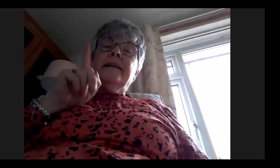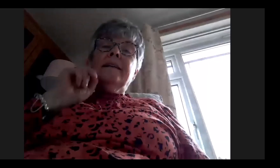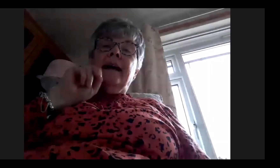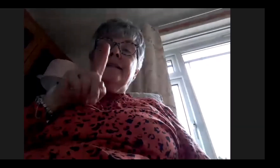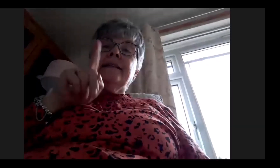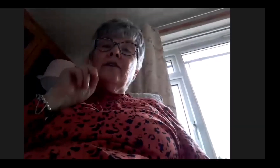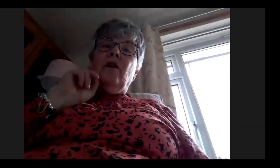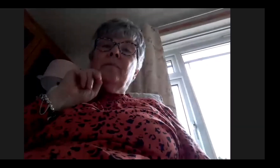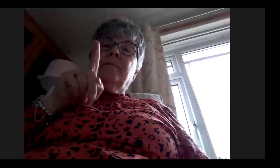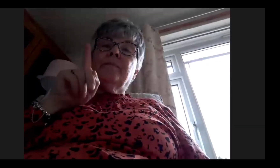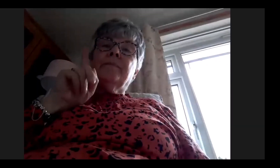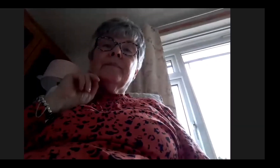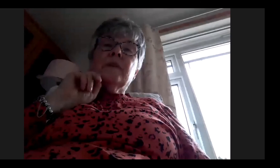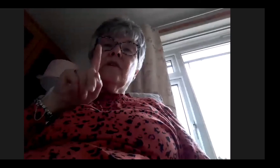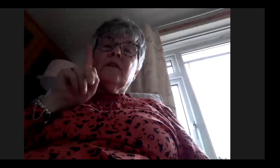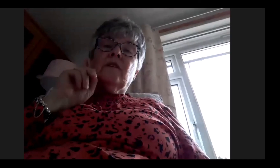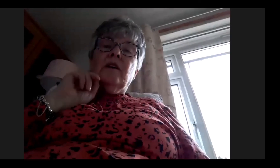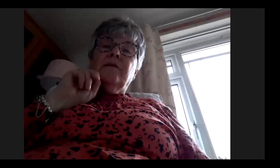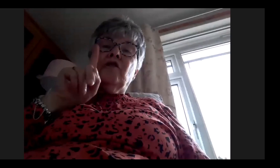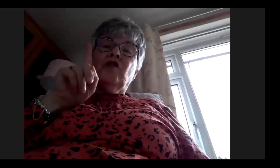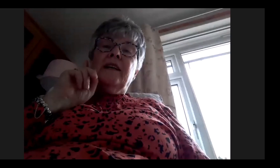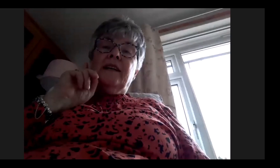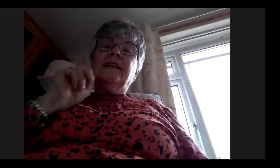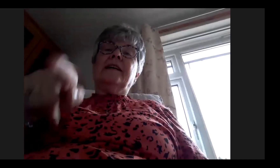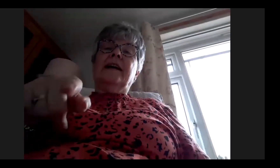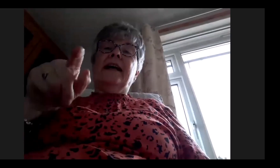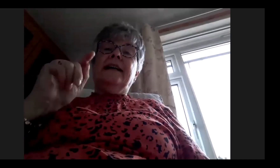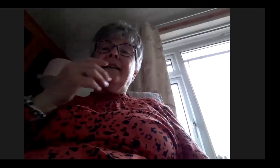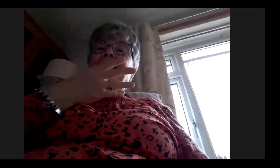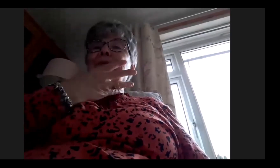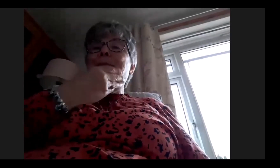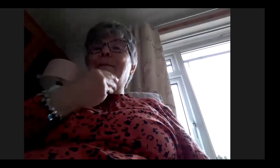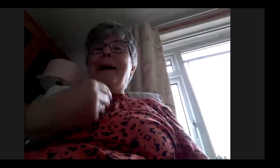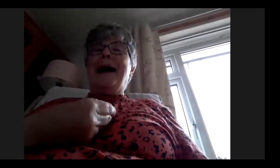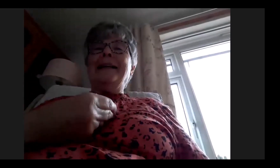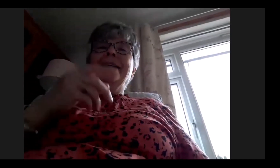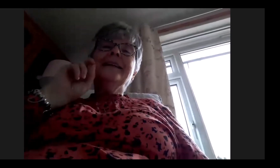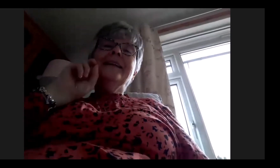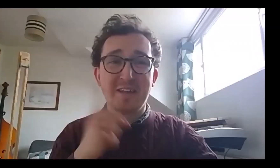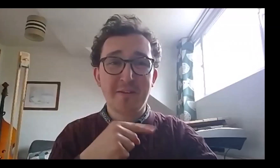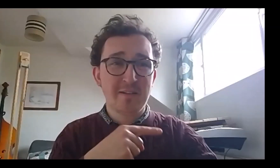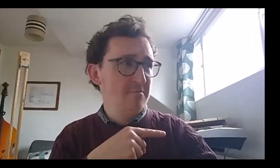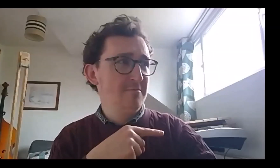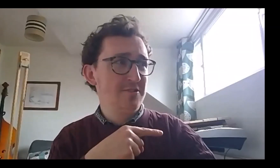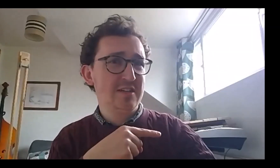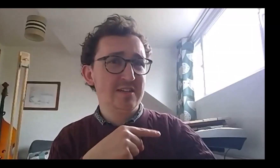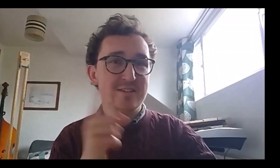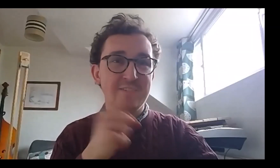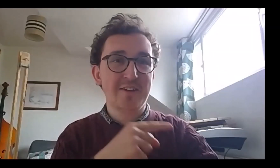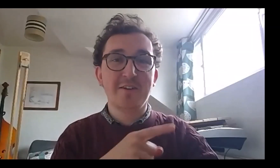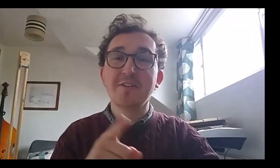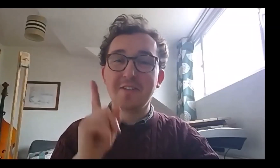Lady Tom, side of your teeth, yeah, lady, man. Not let you in. Lady. What's she doing? No, that